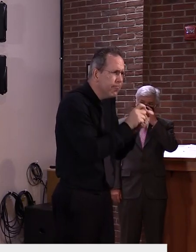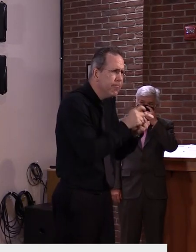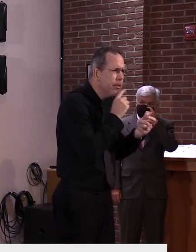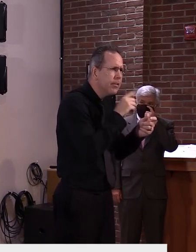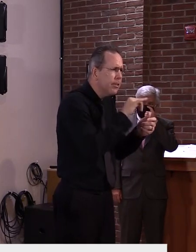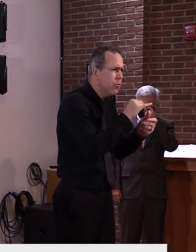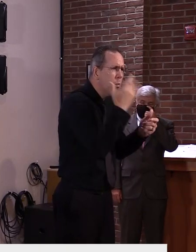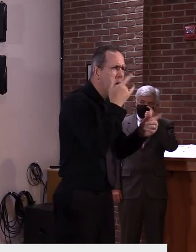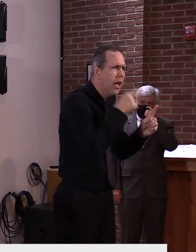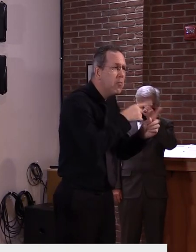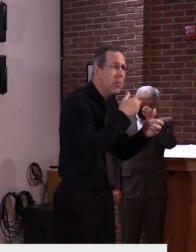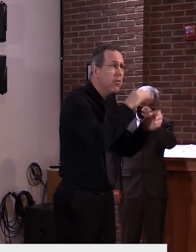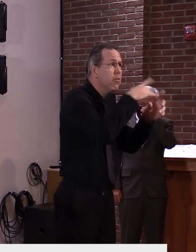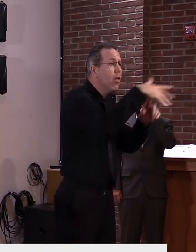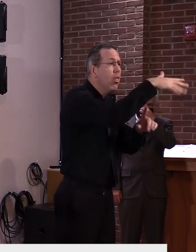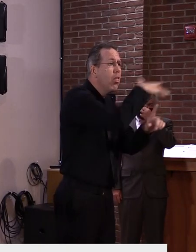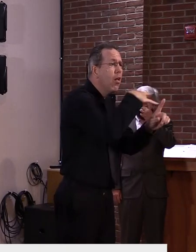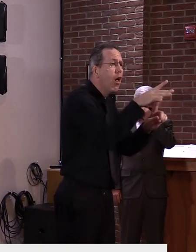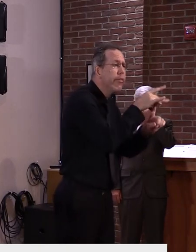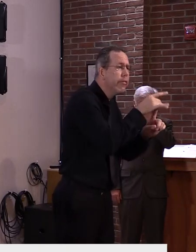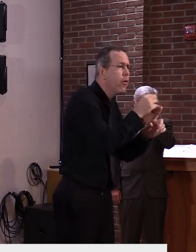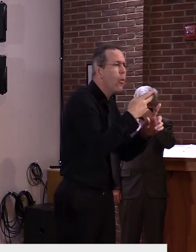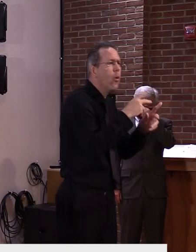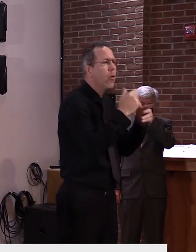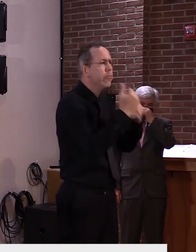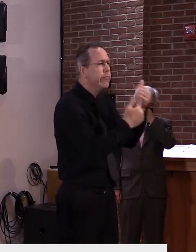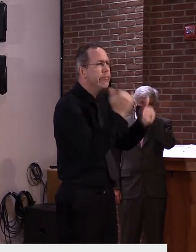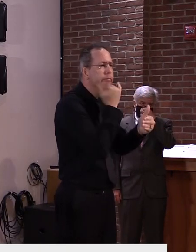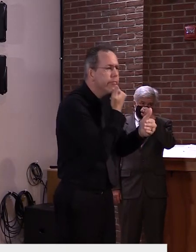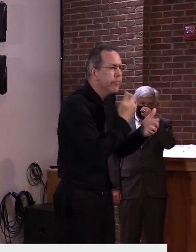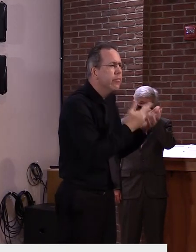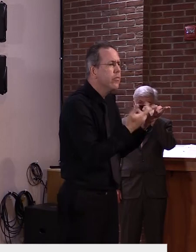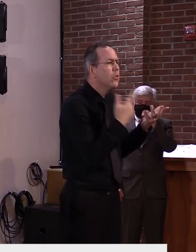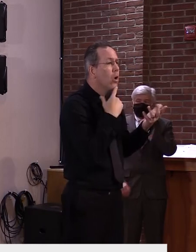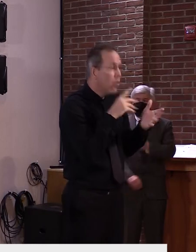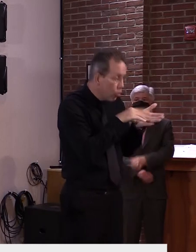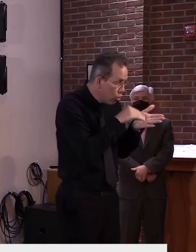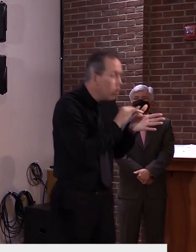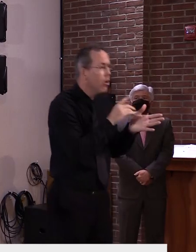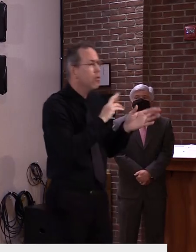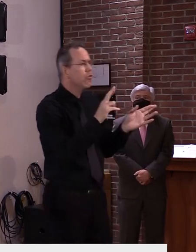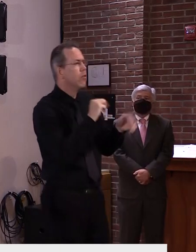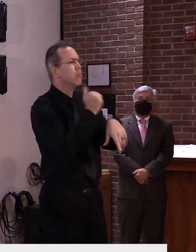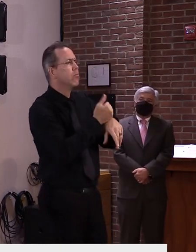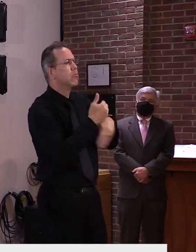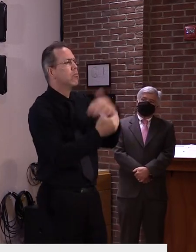about what's going on and how to prevent that when future clinicians use these